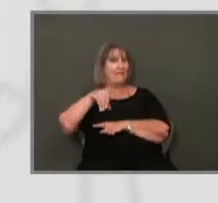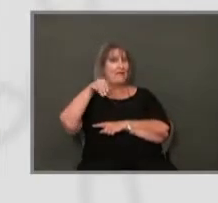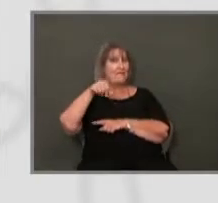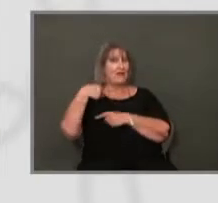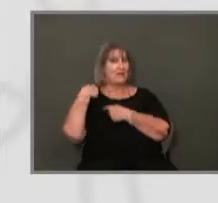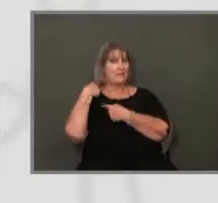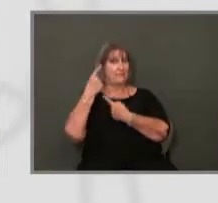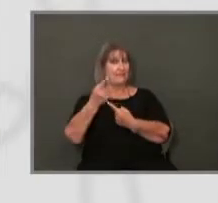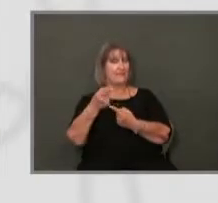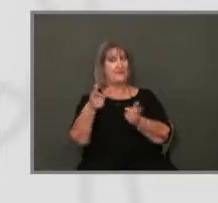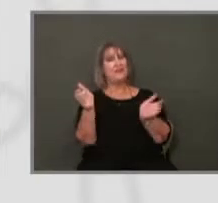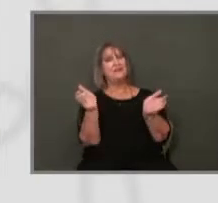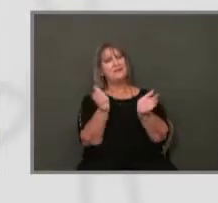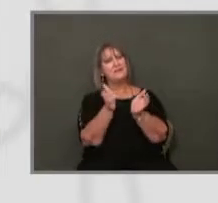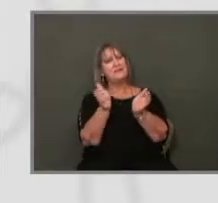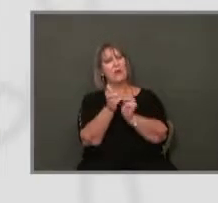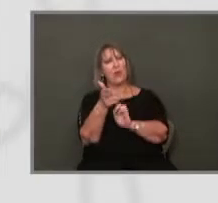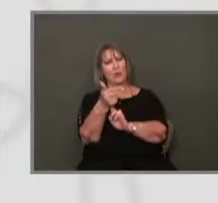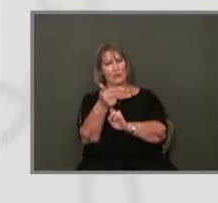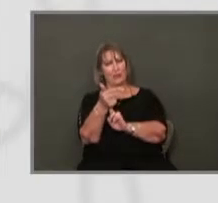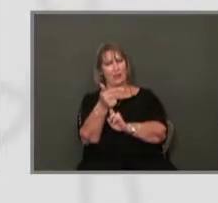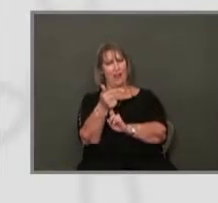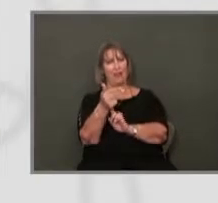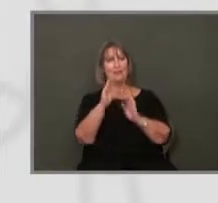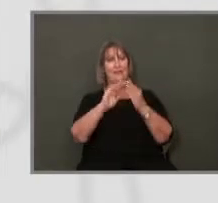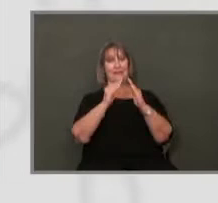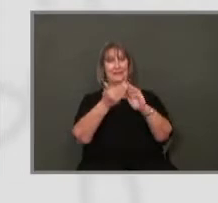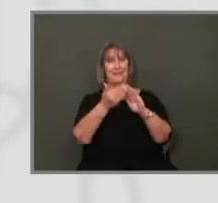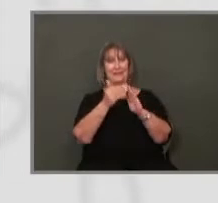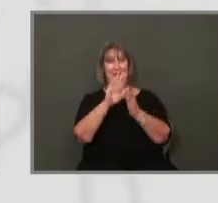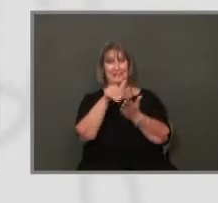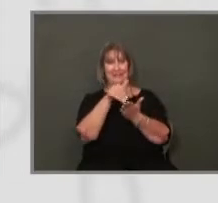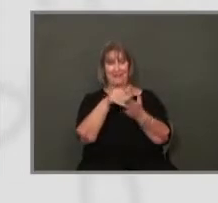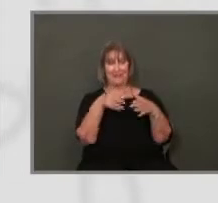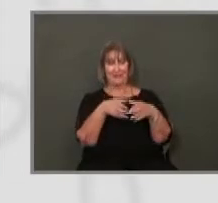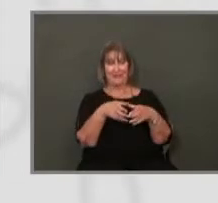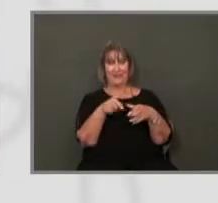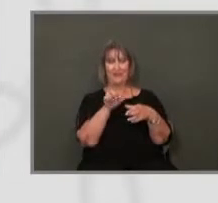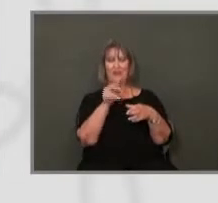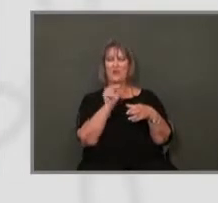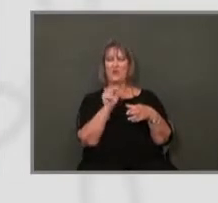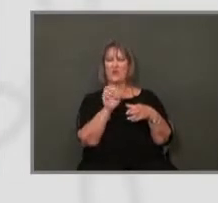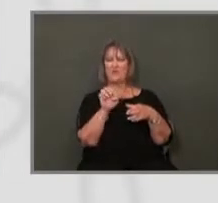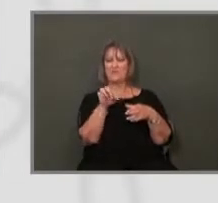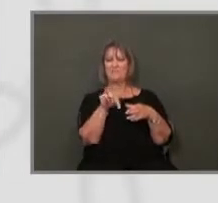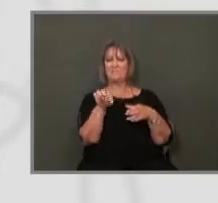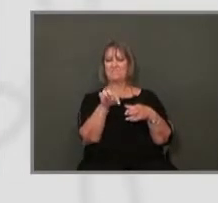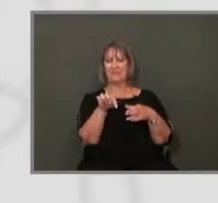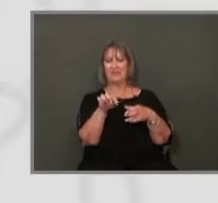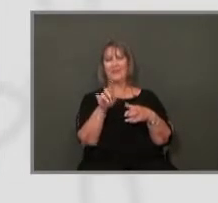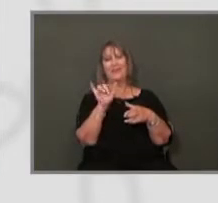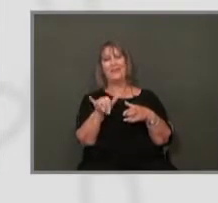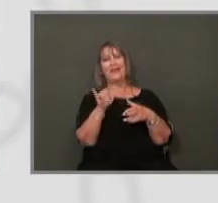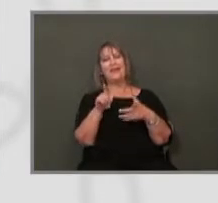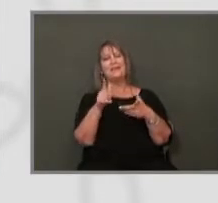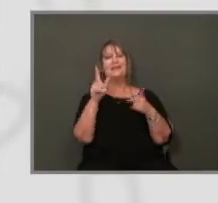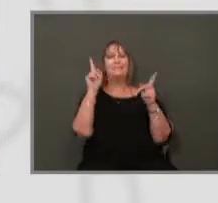small hotel on the northeast side of downtown. It's a low barrier shelter for the chronic